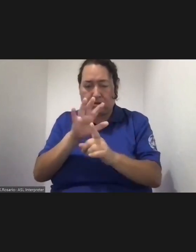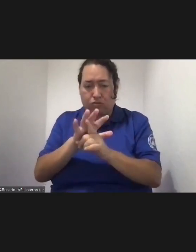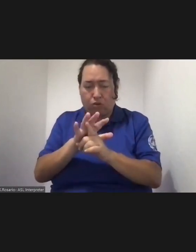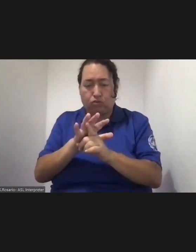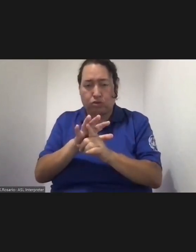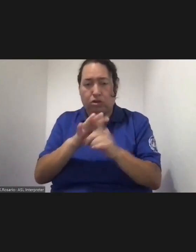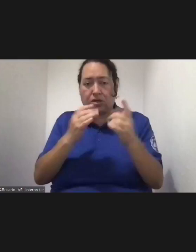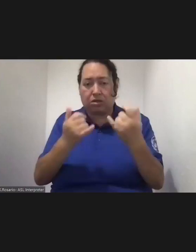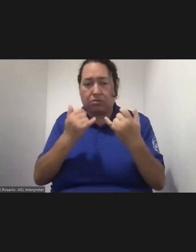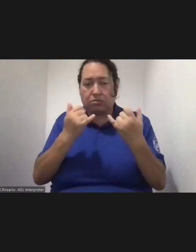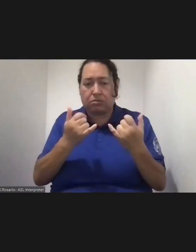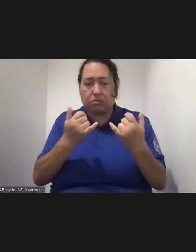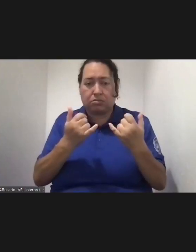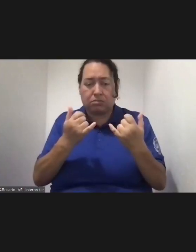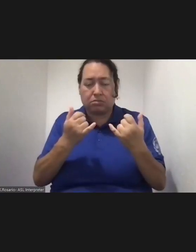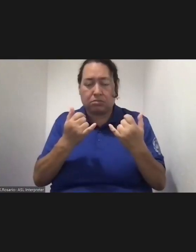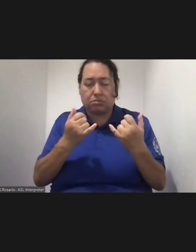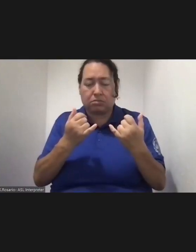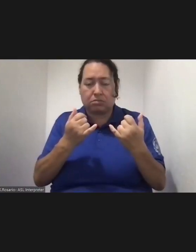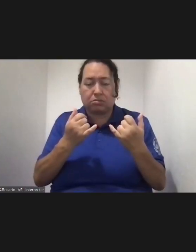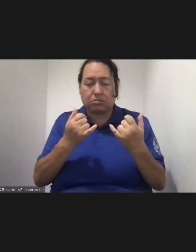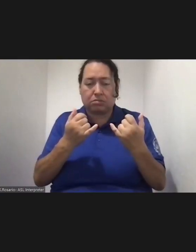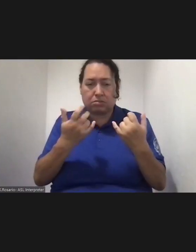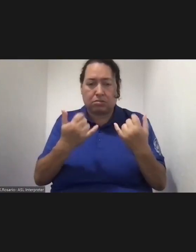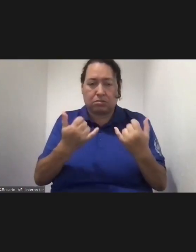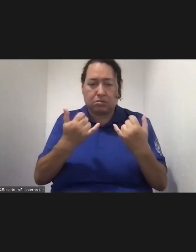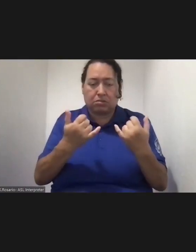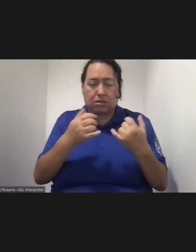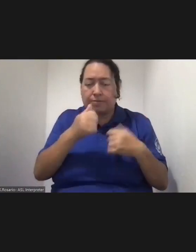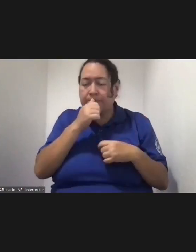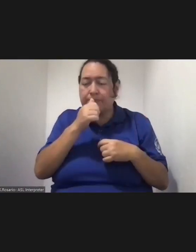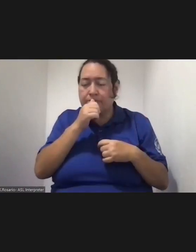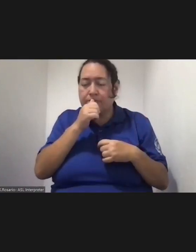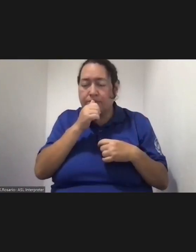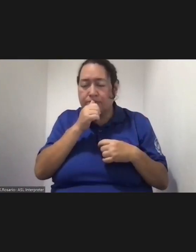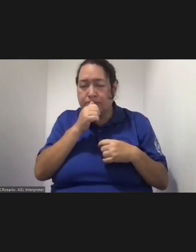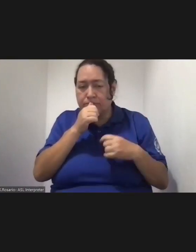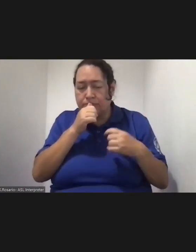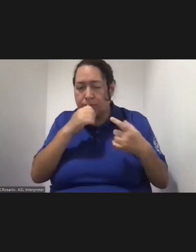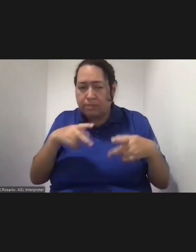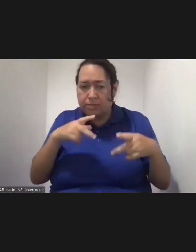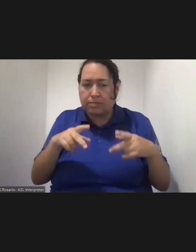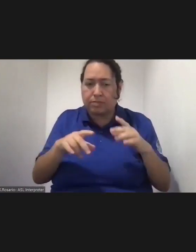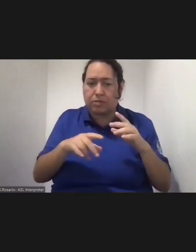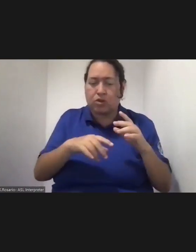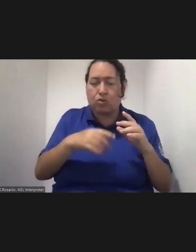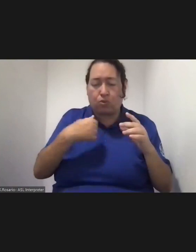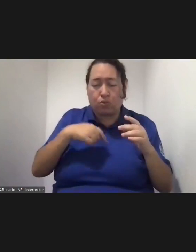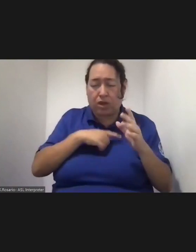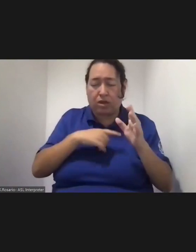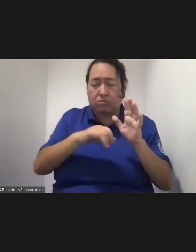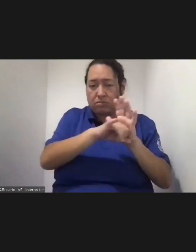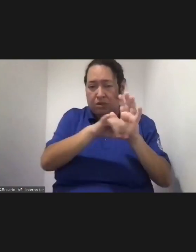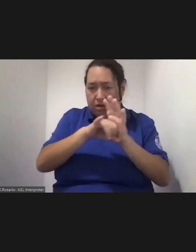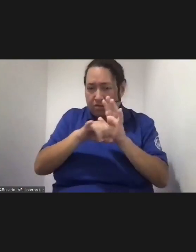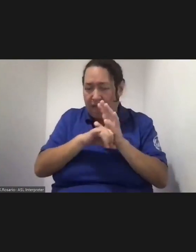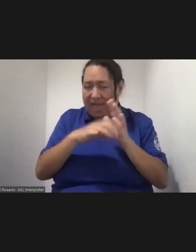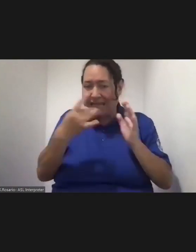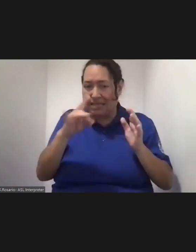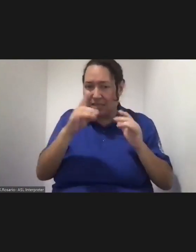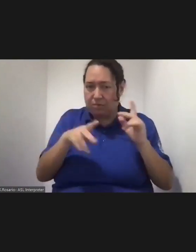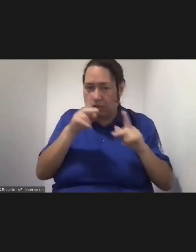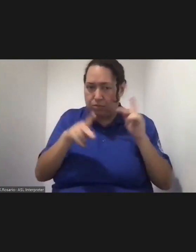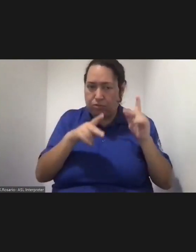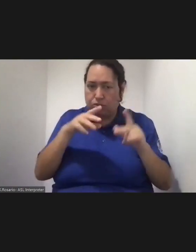then for that private party, we've identified 18 individuals who are potentially exposed at that